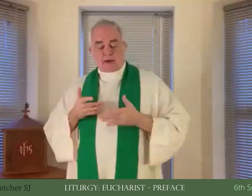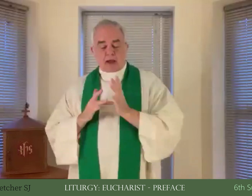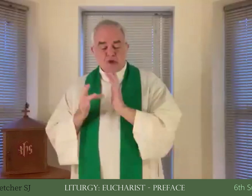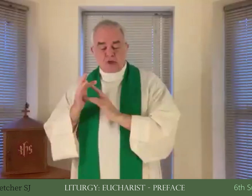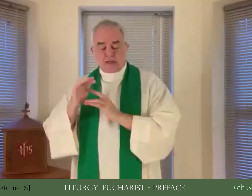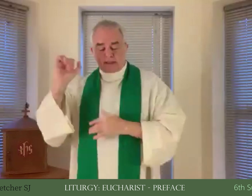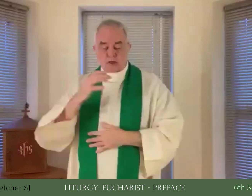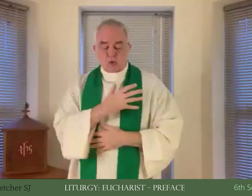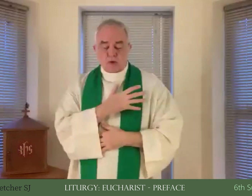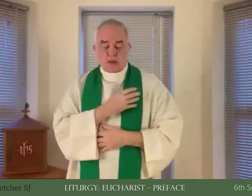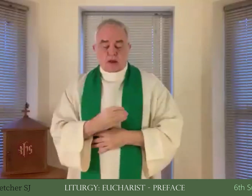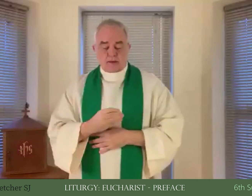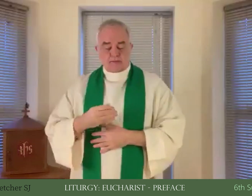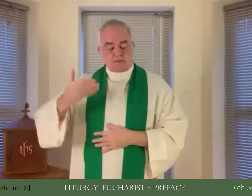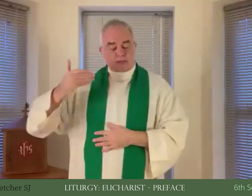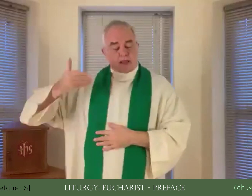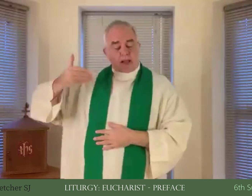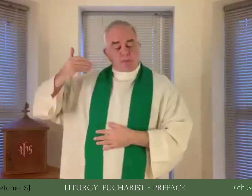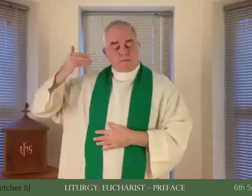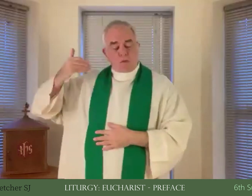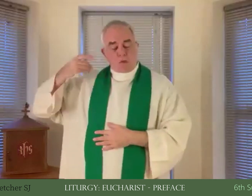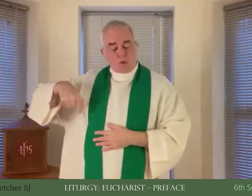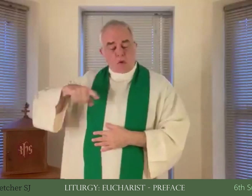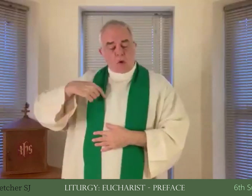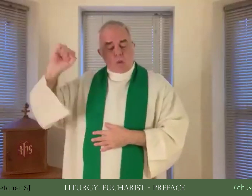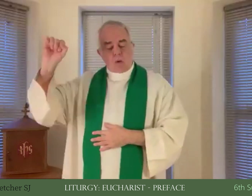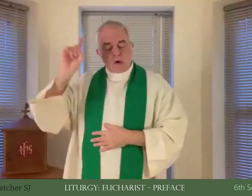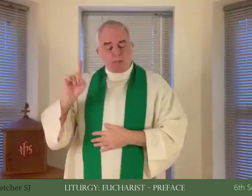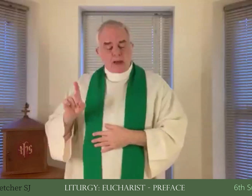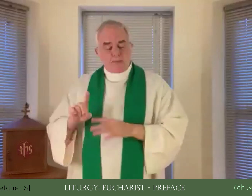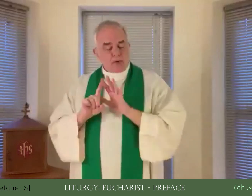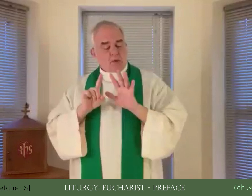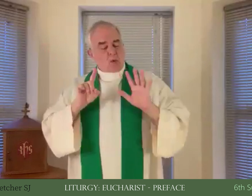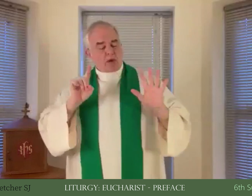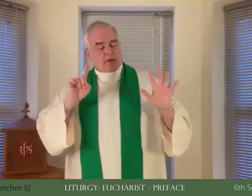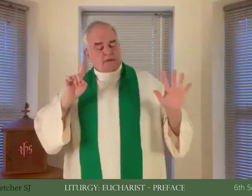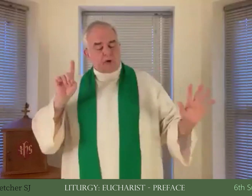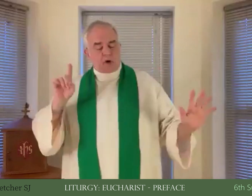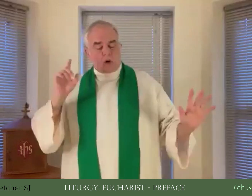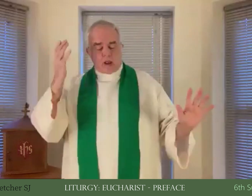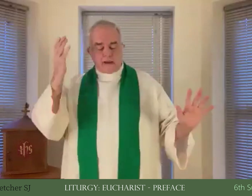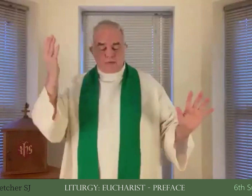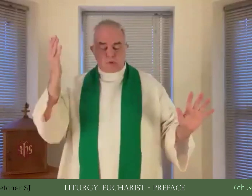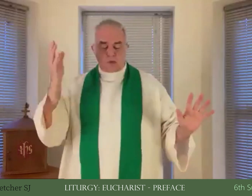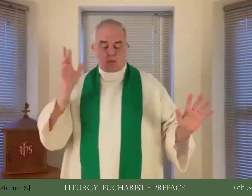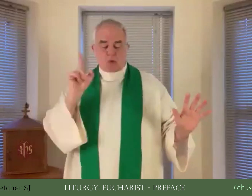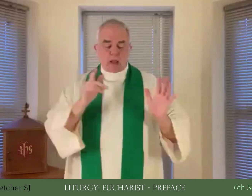us Jesus, your Son. Before, we were people wandered far away from you,